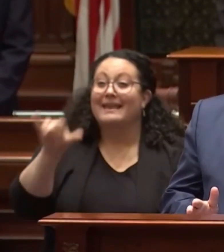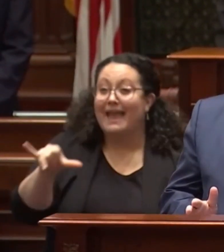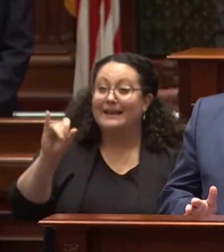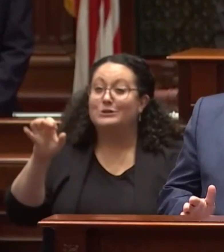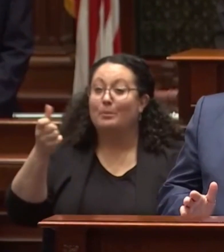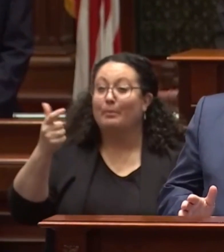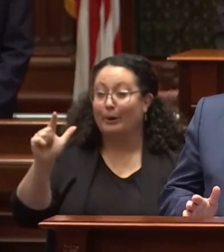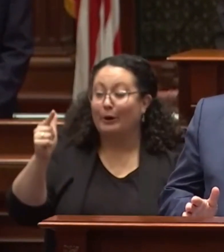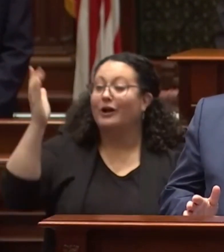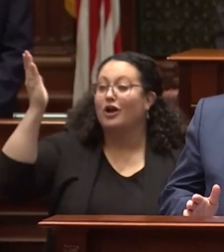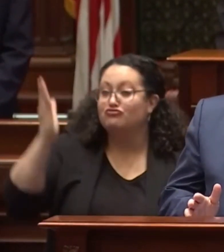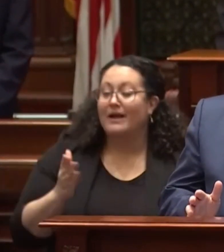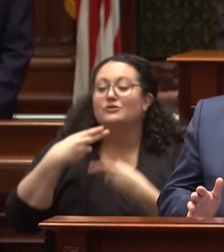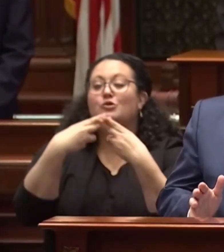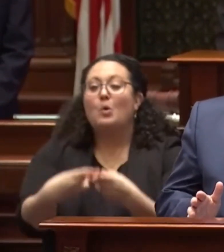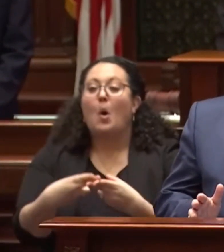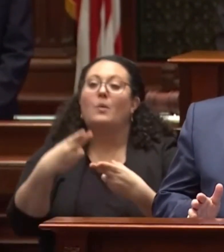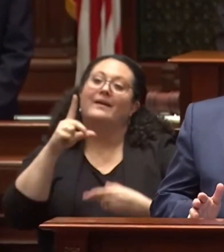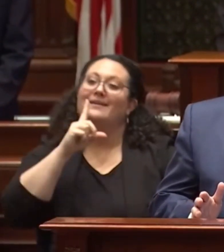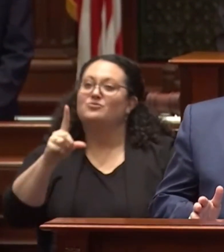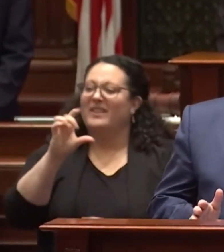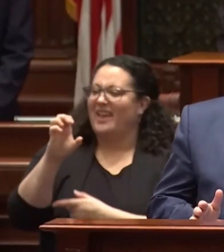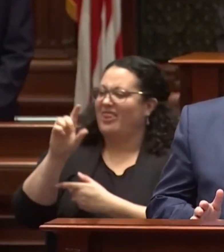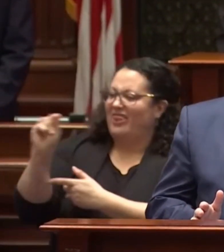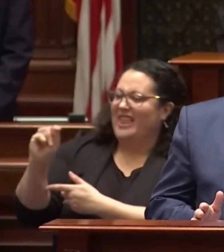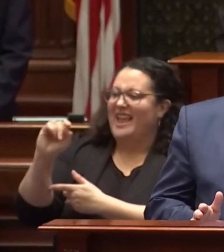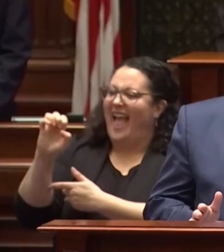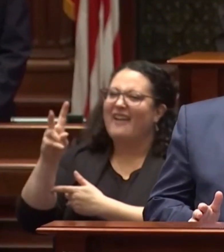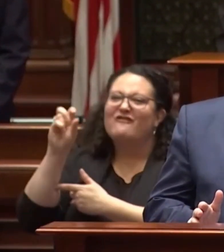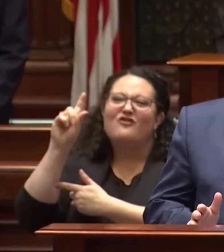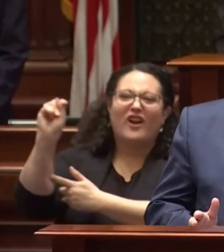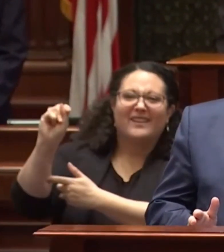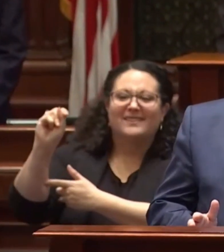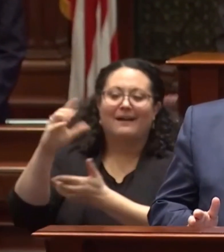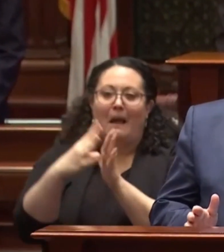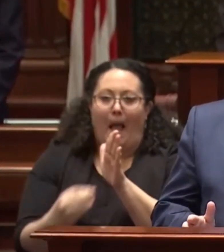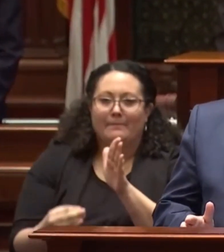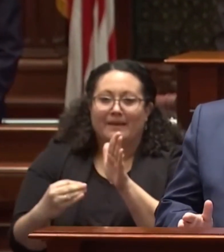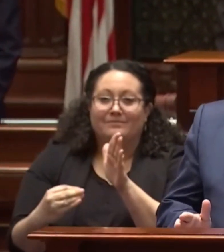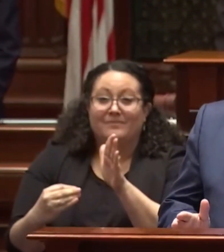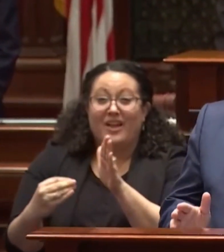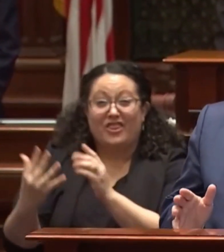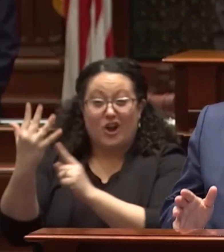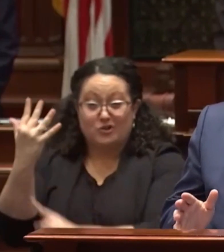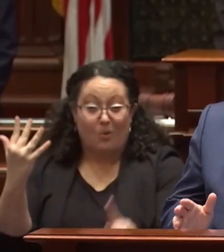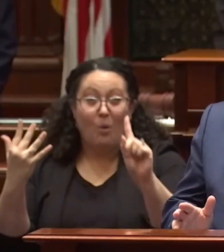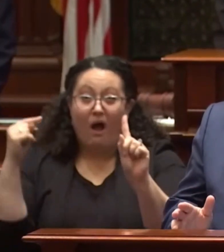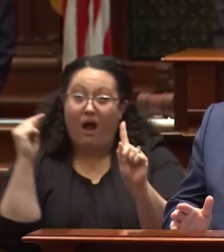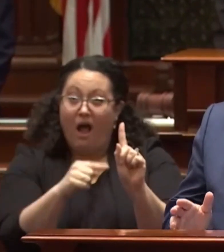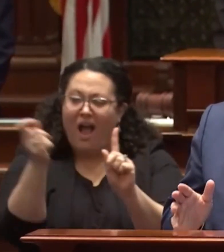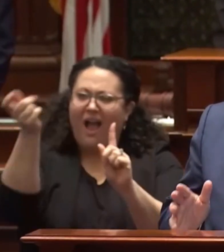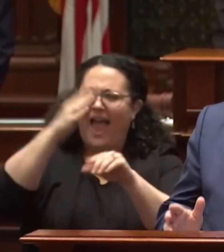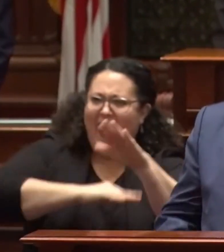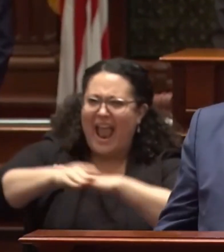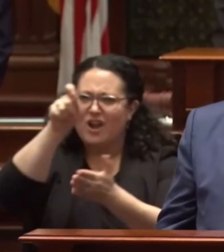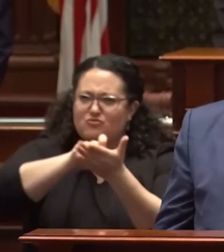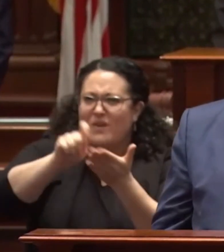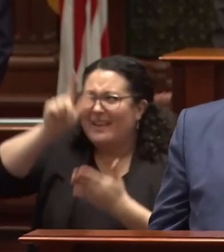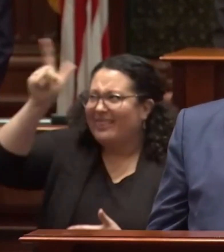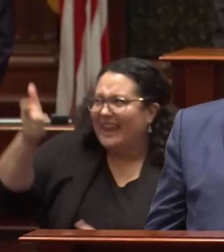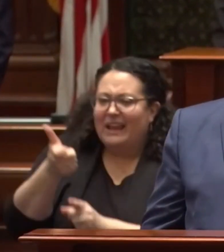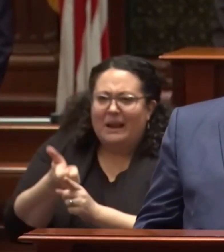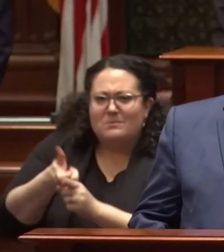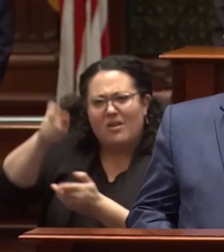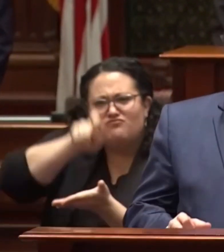Address. It's known as the Everett copy, one of only 5 to have been handwritten by Abraham